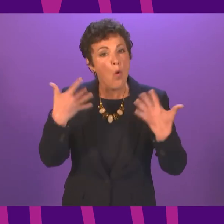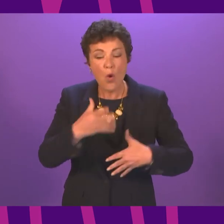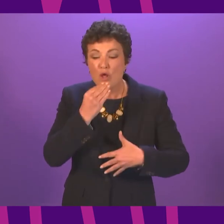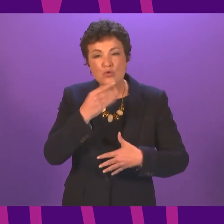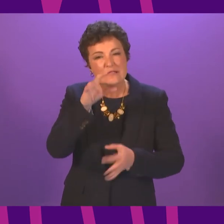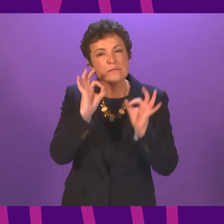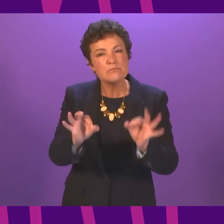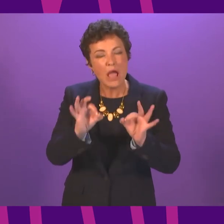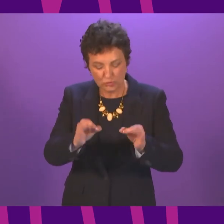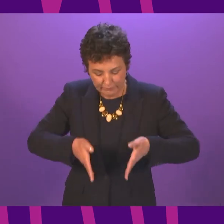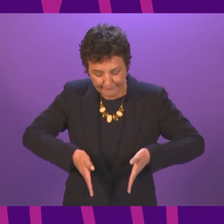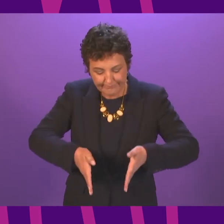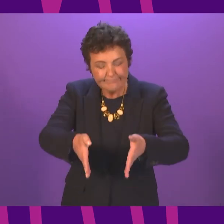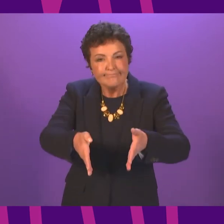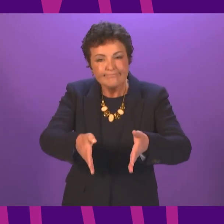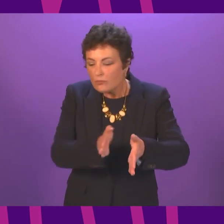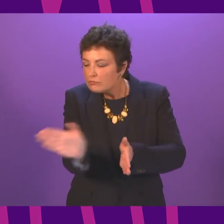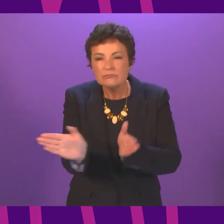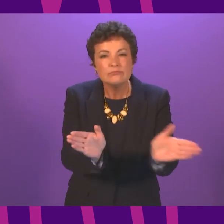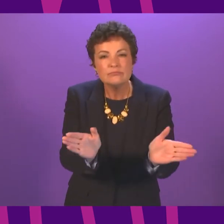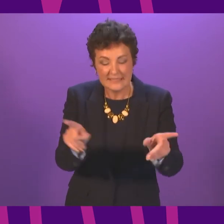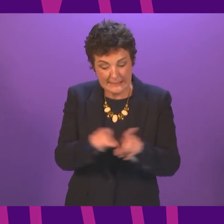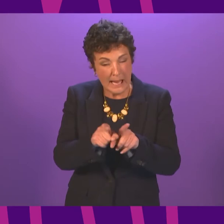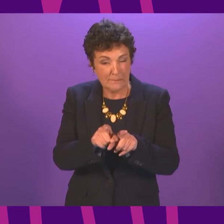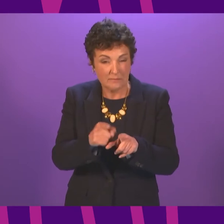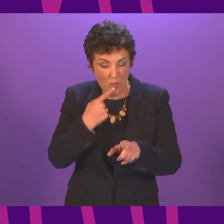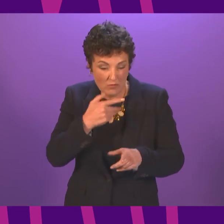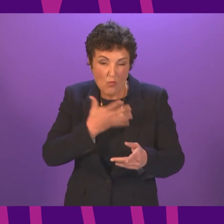walkways to access your seat and when moving around the Chamber.